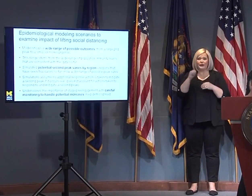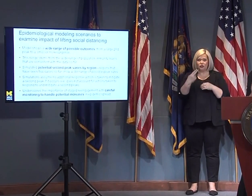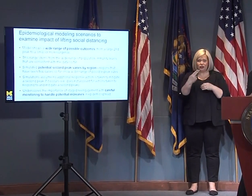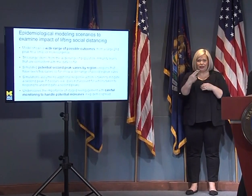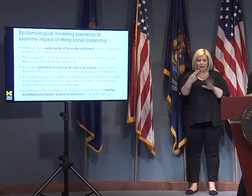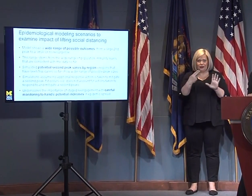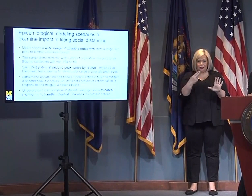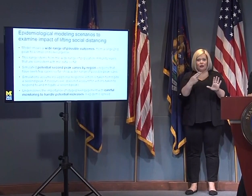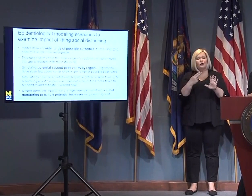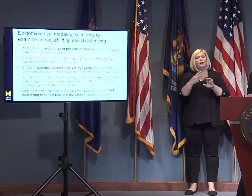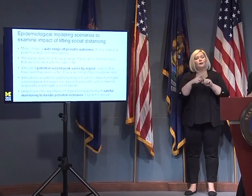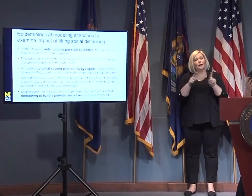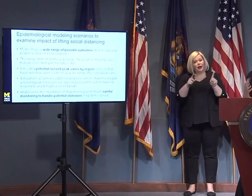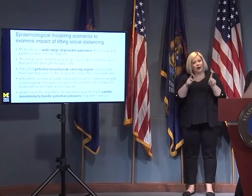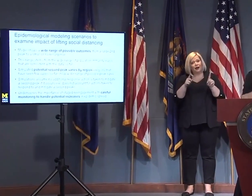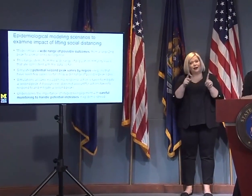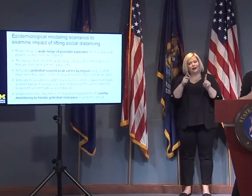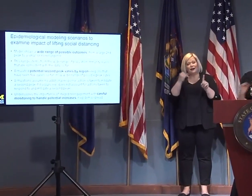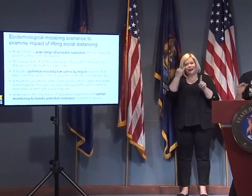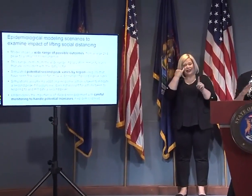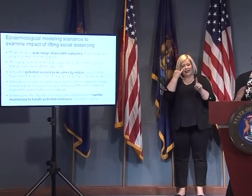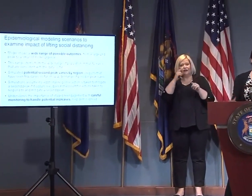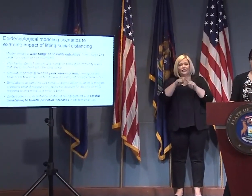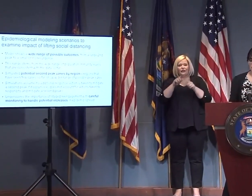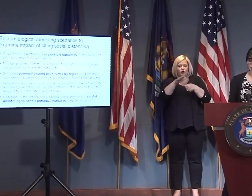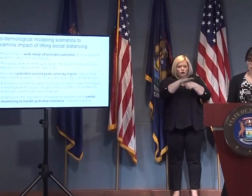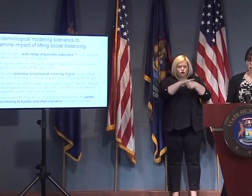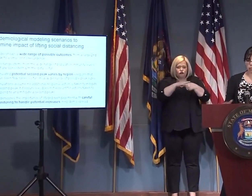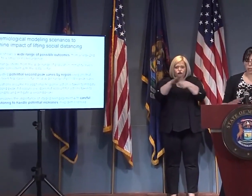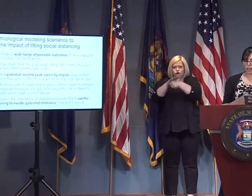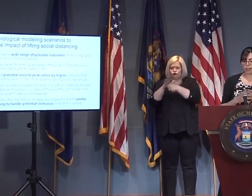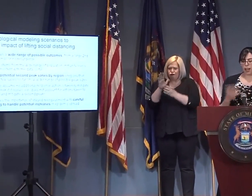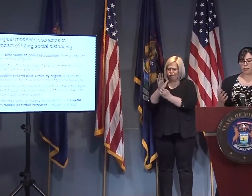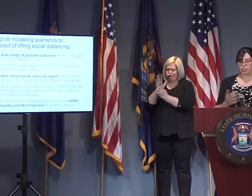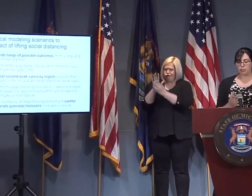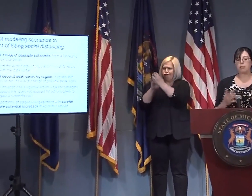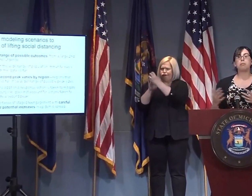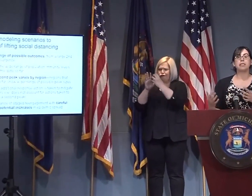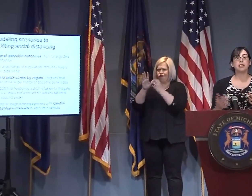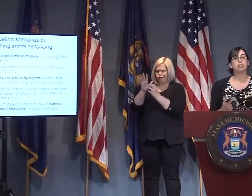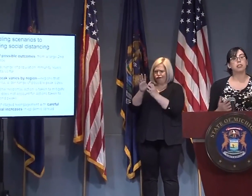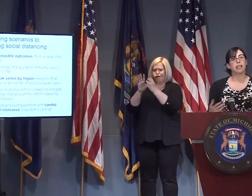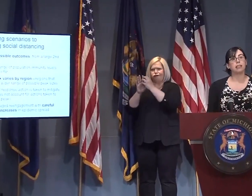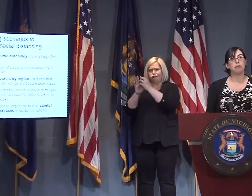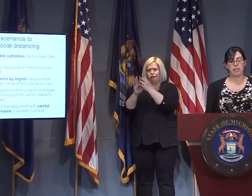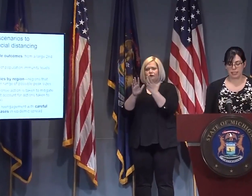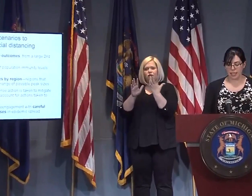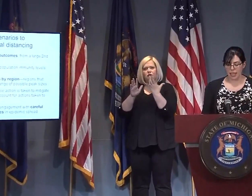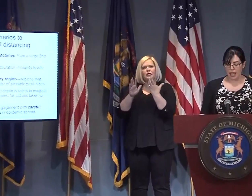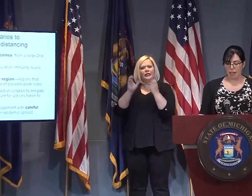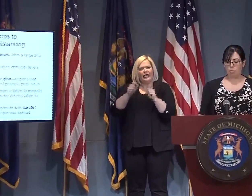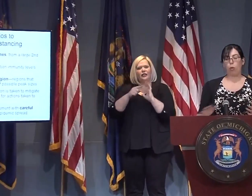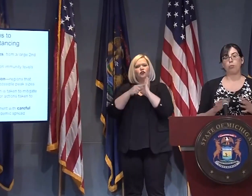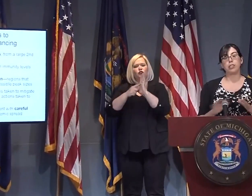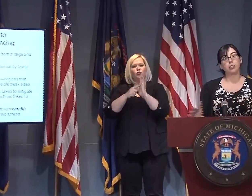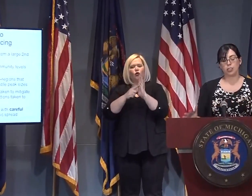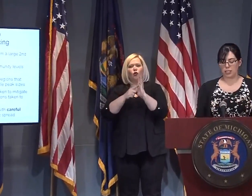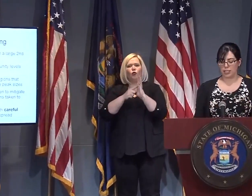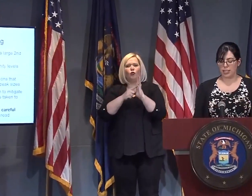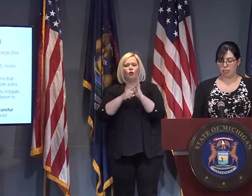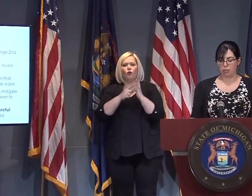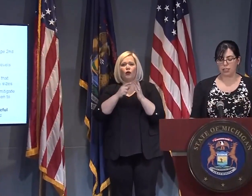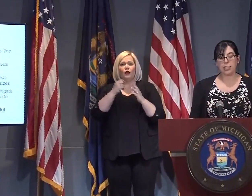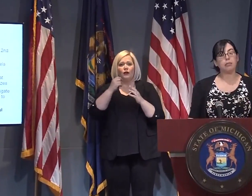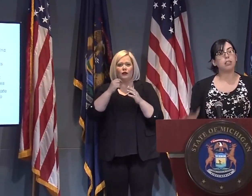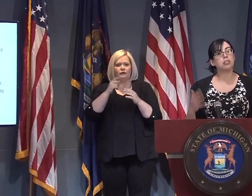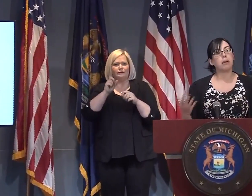if you sort of run the model for different regional areas, you get a lot of different potential second peaks or